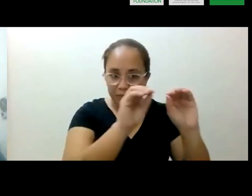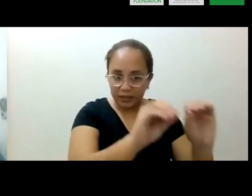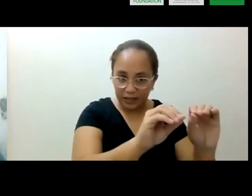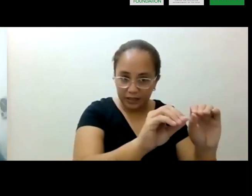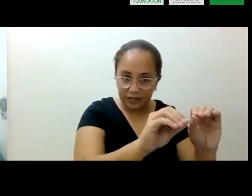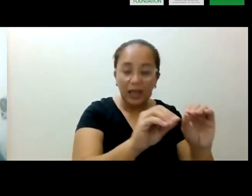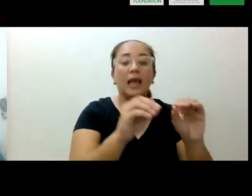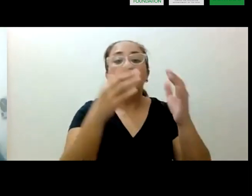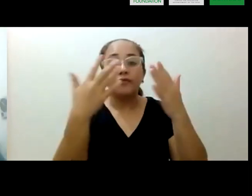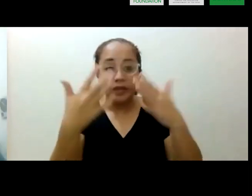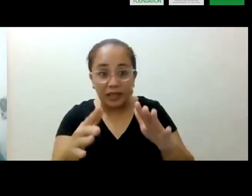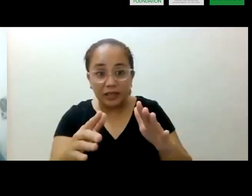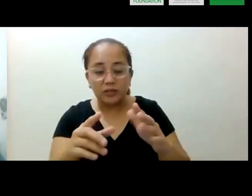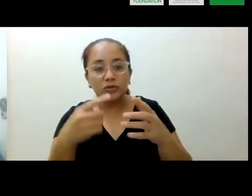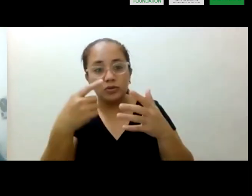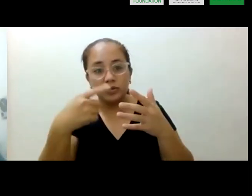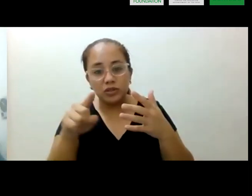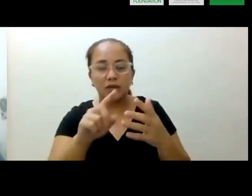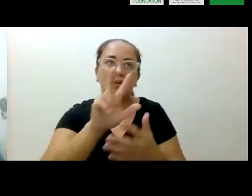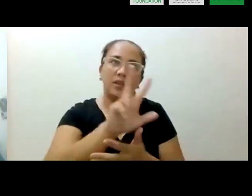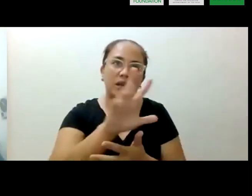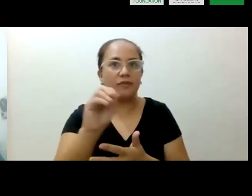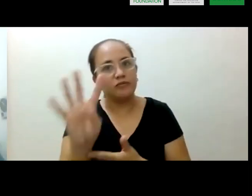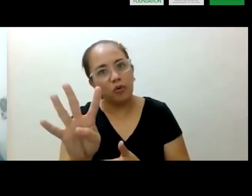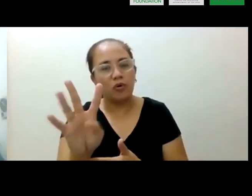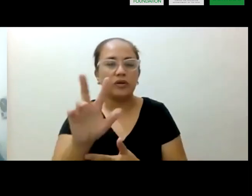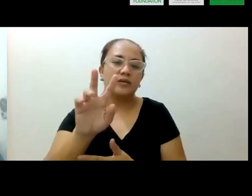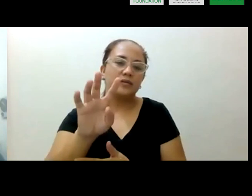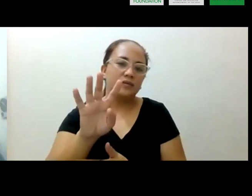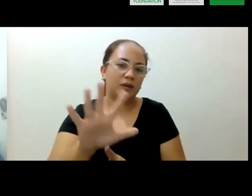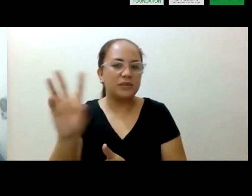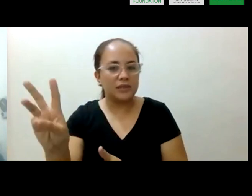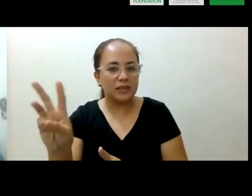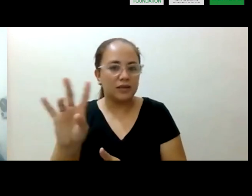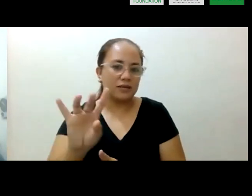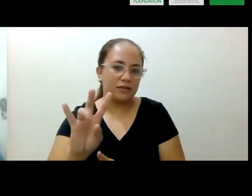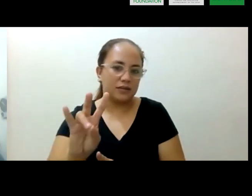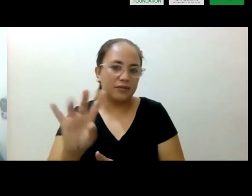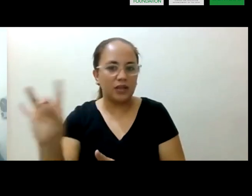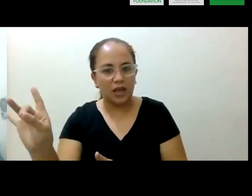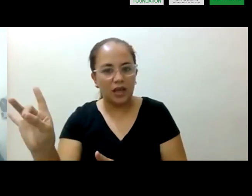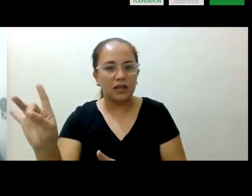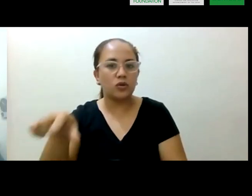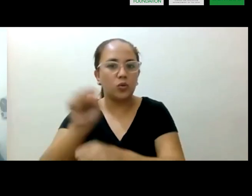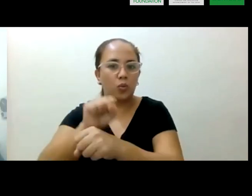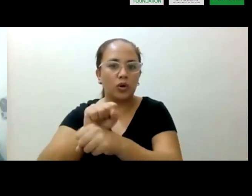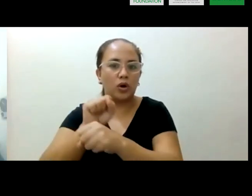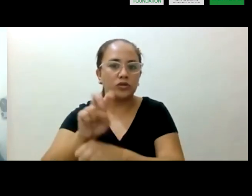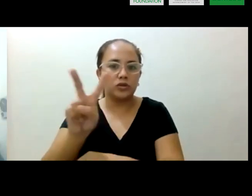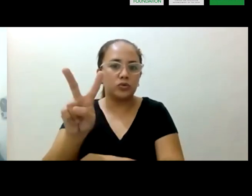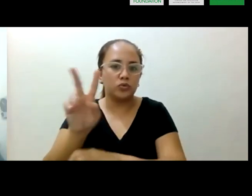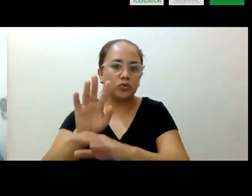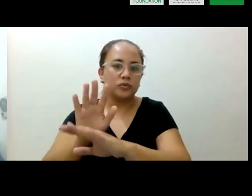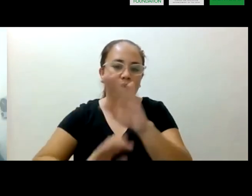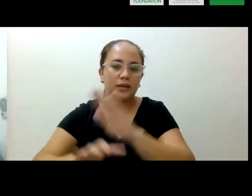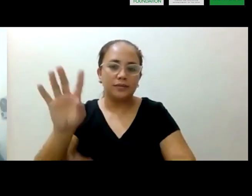go back to your lessons 3 and 4, 5 and 6, 7 and 8, and then work on the two-handed signs